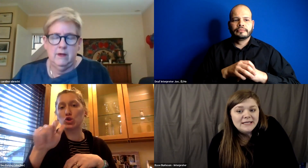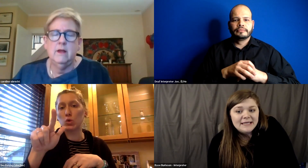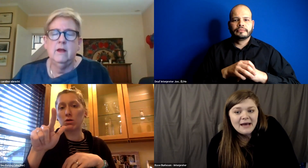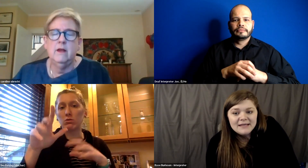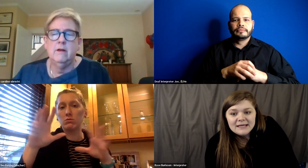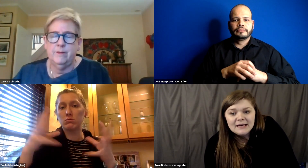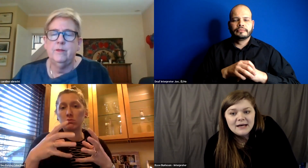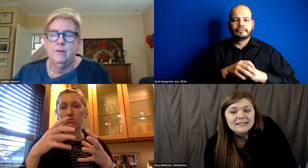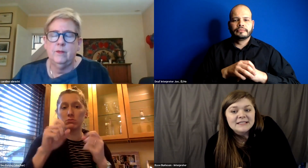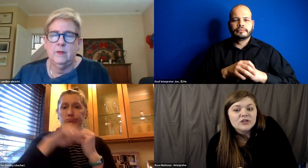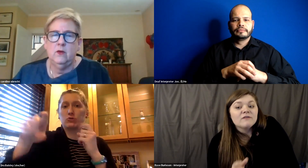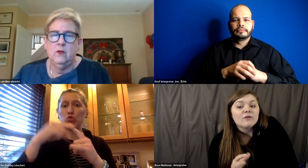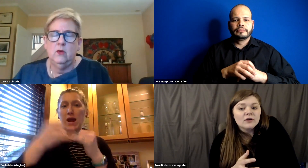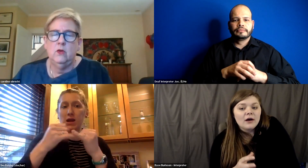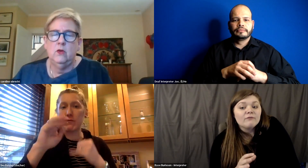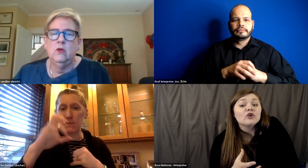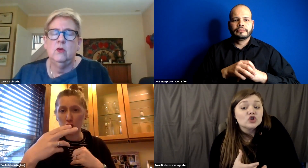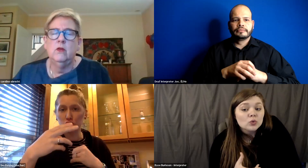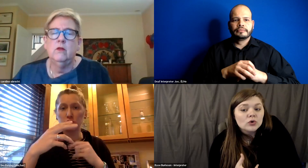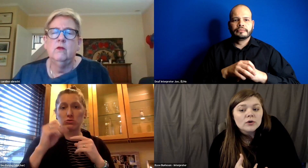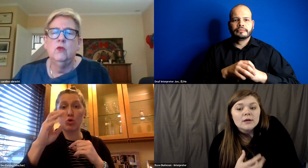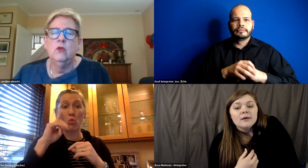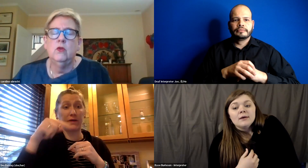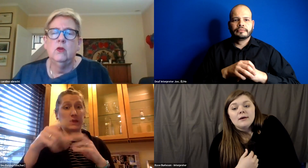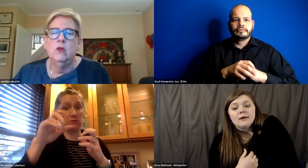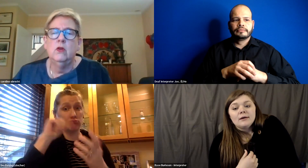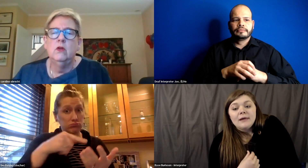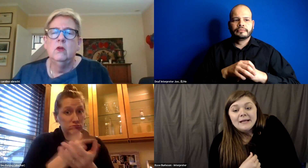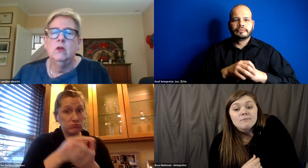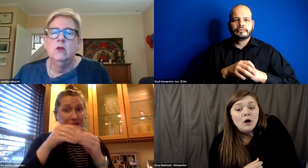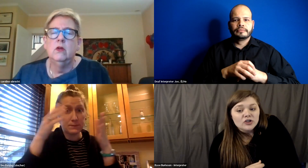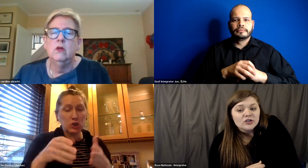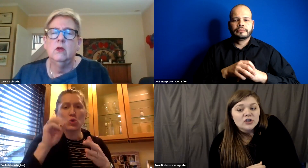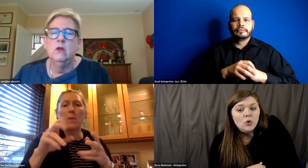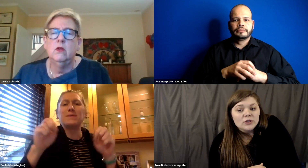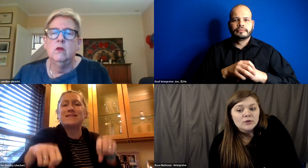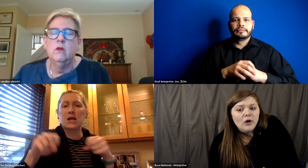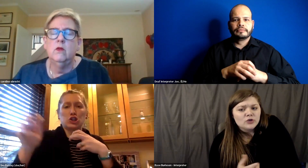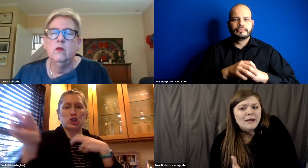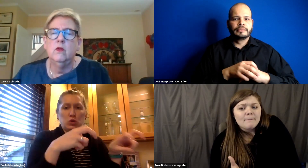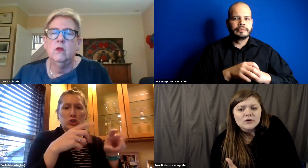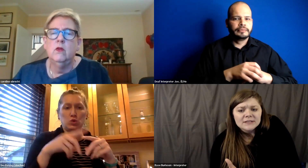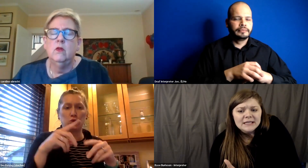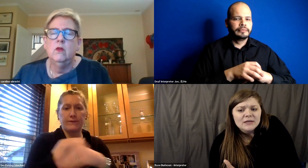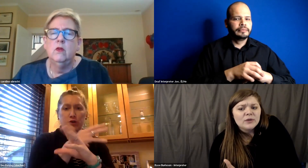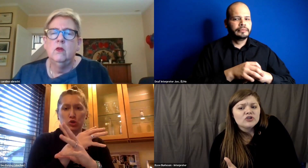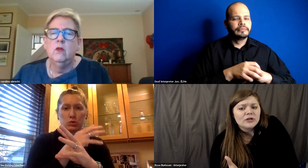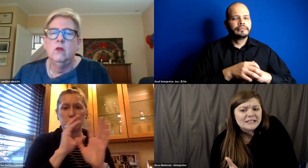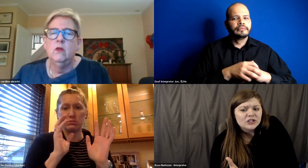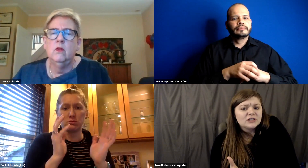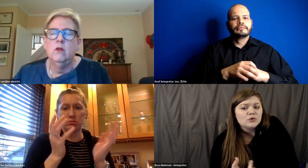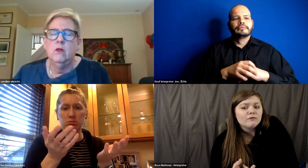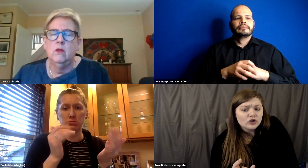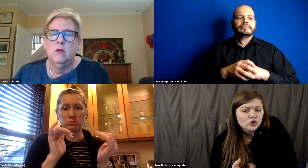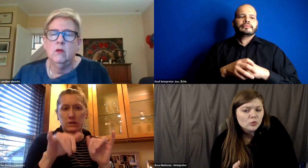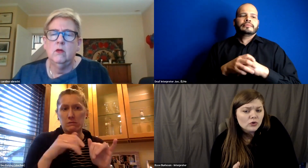we need to have the extension, the virtual line in March. And so once we graduate in person, then we